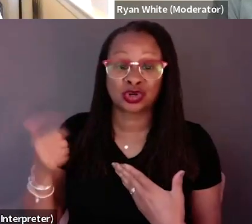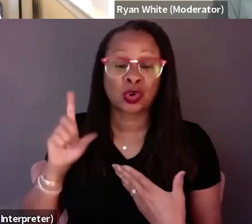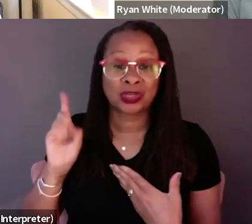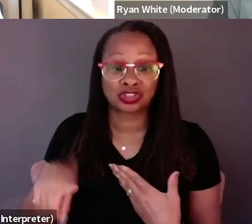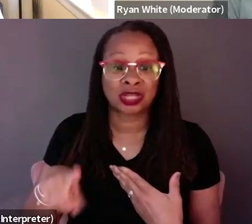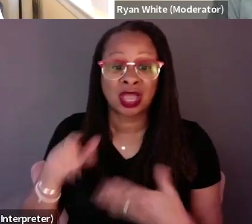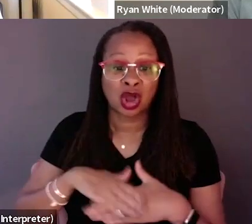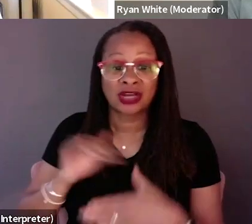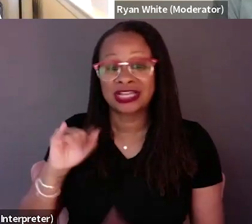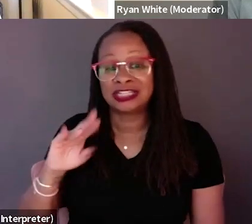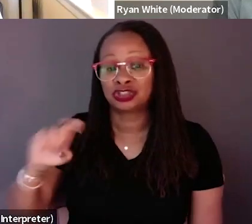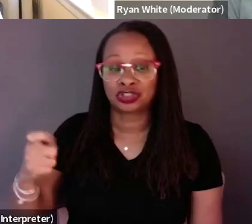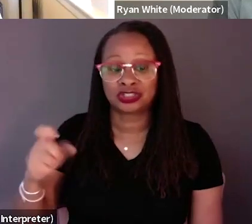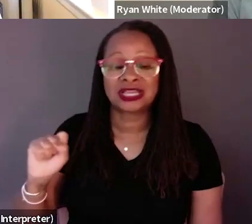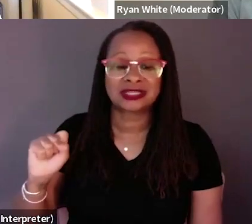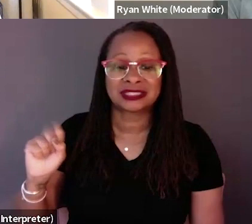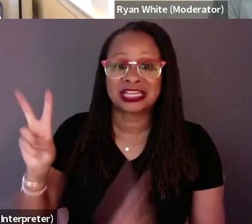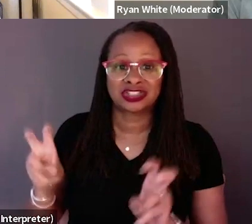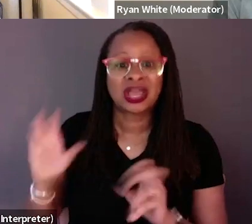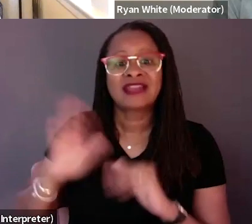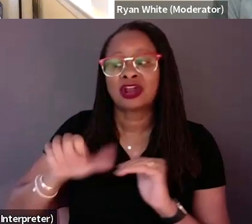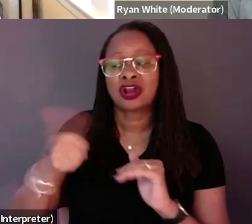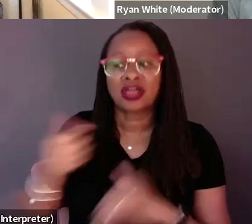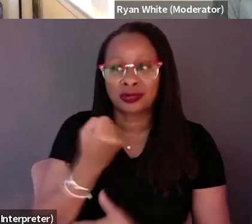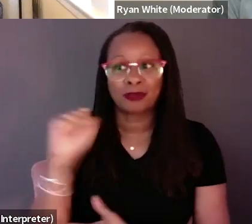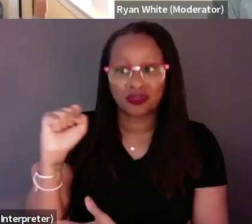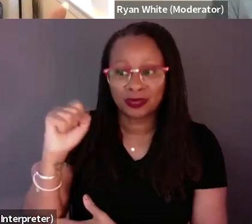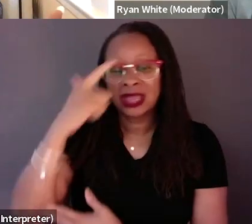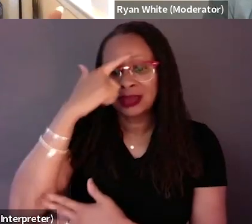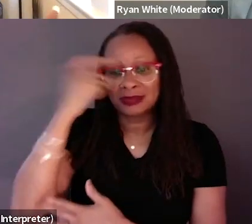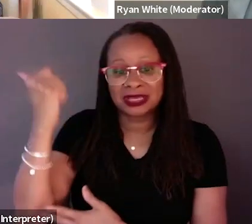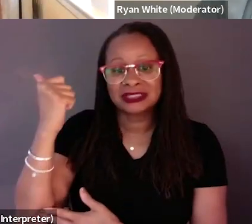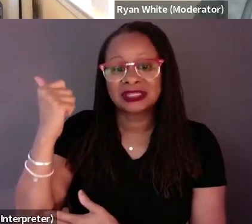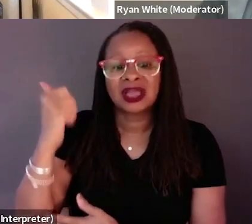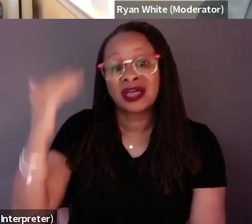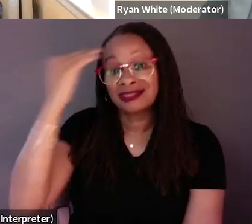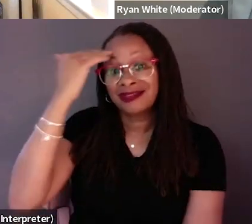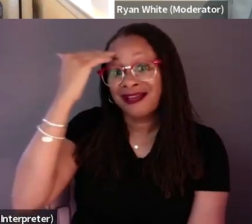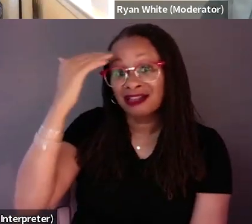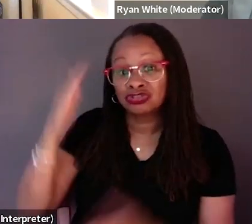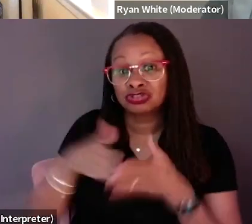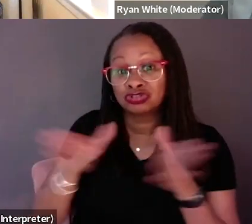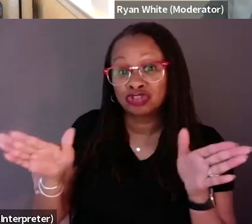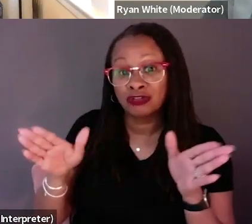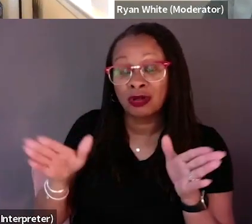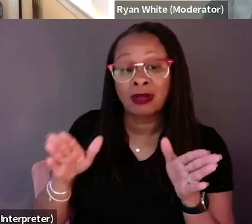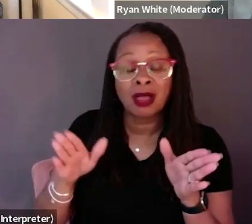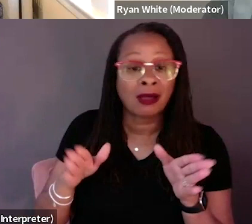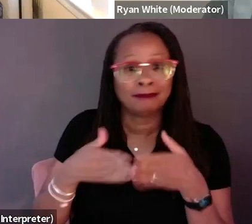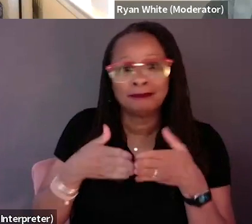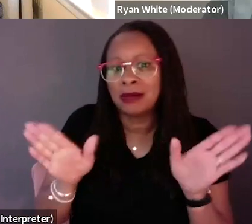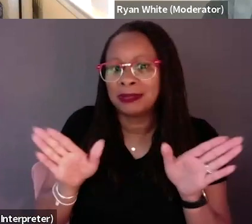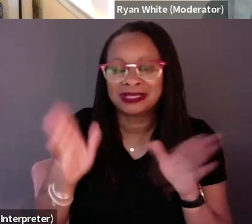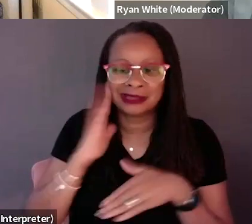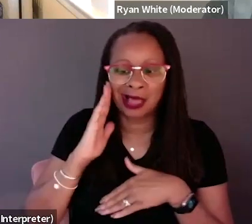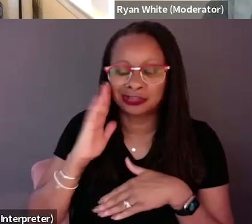easier question on the intersex issue than on some other movements, because the general public knowledge base